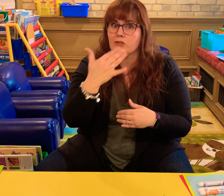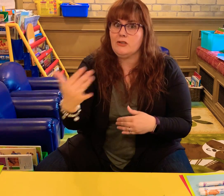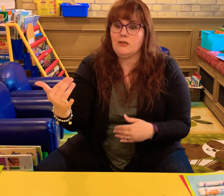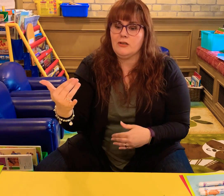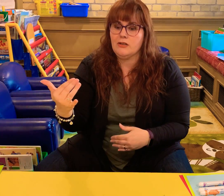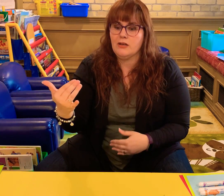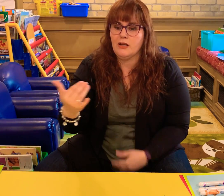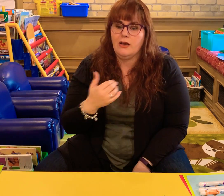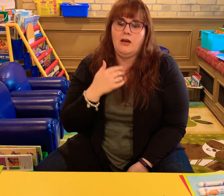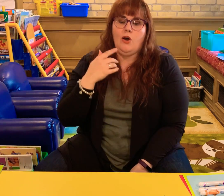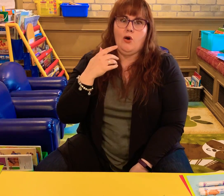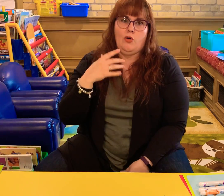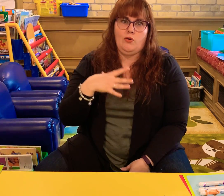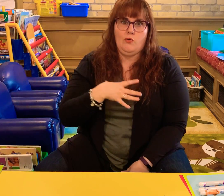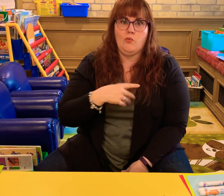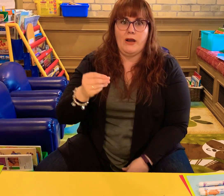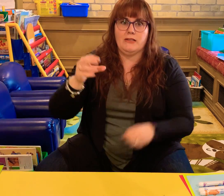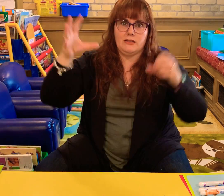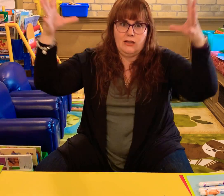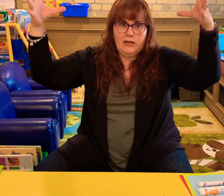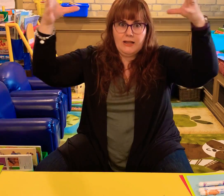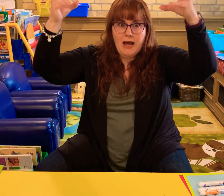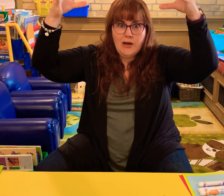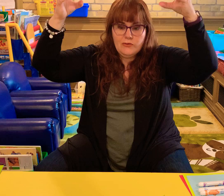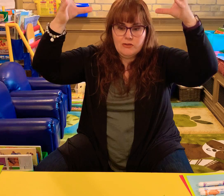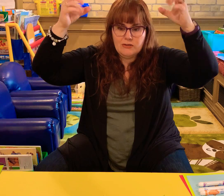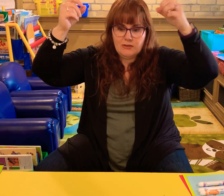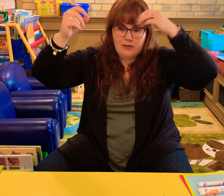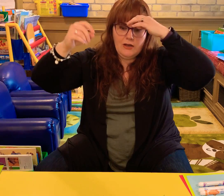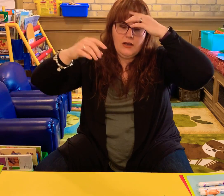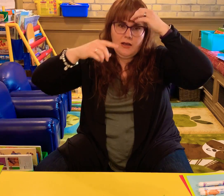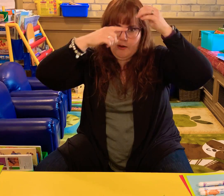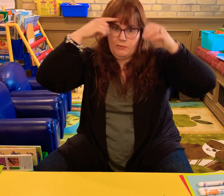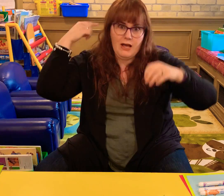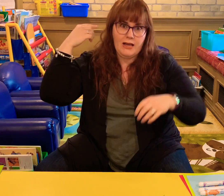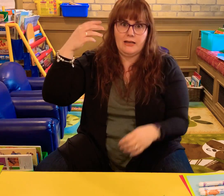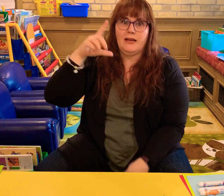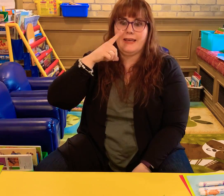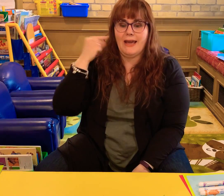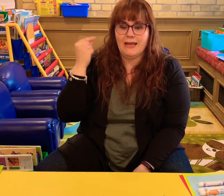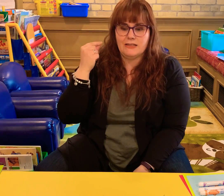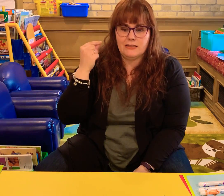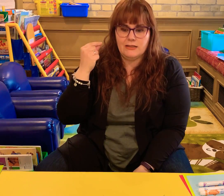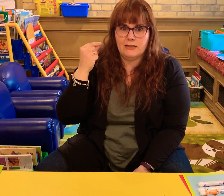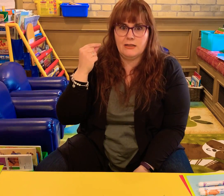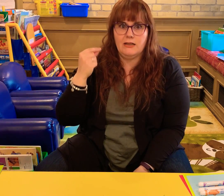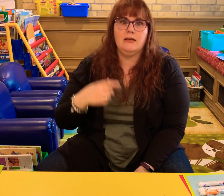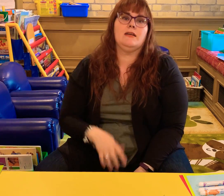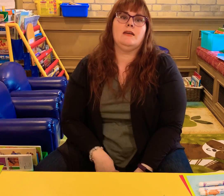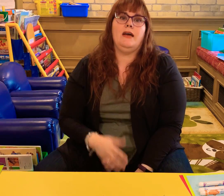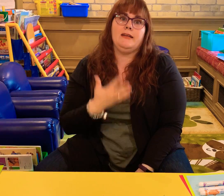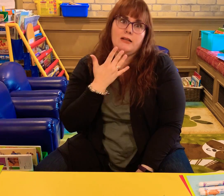white, clouds, black, cat, and colors.